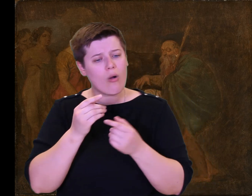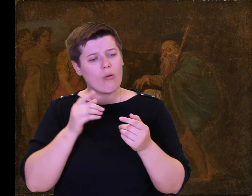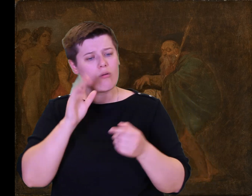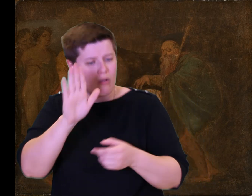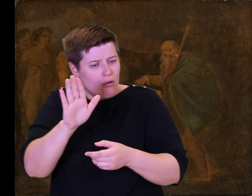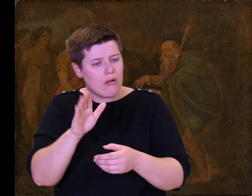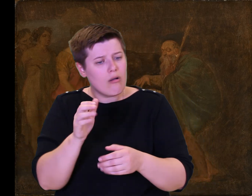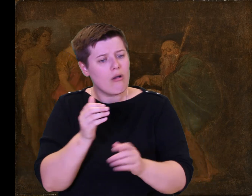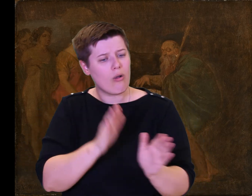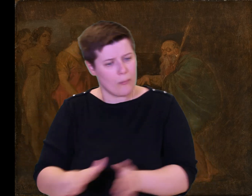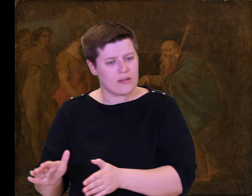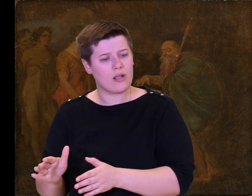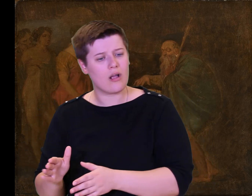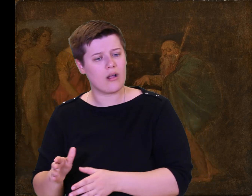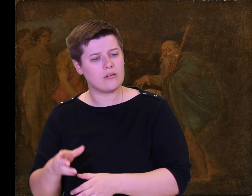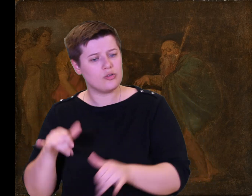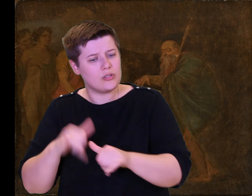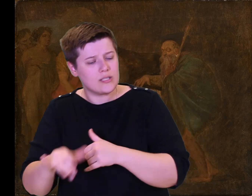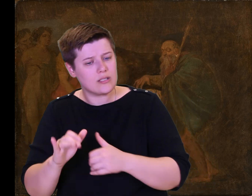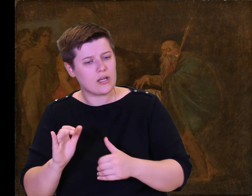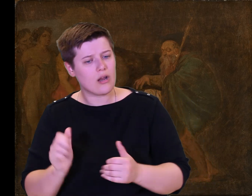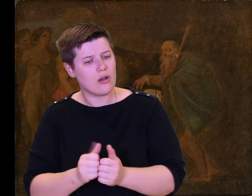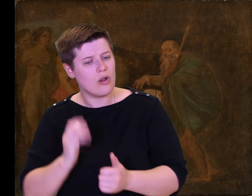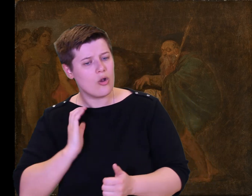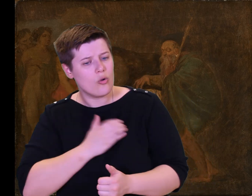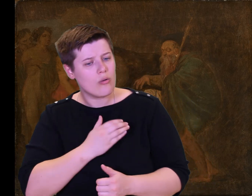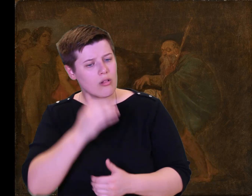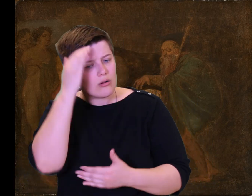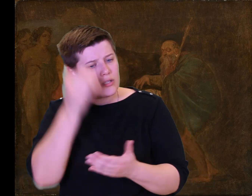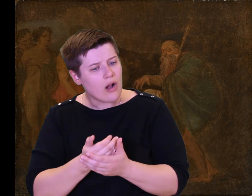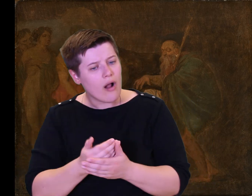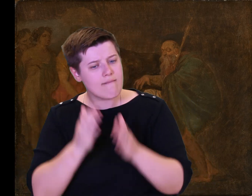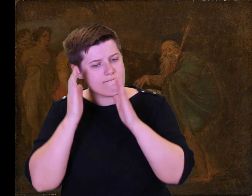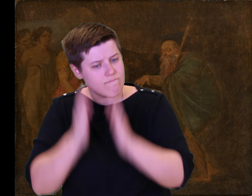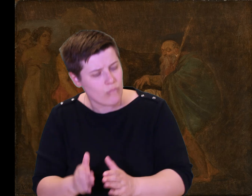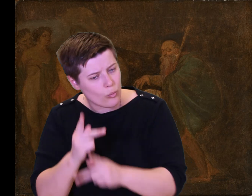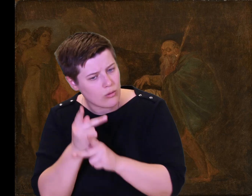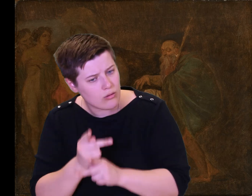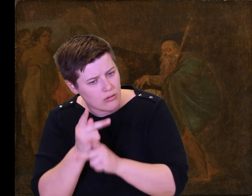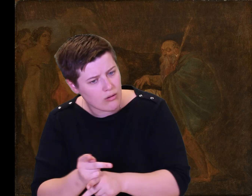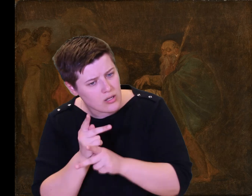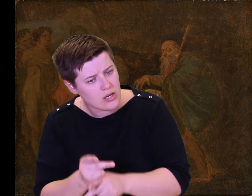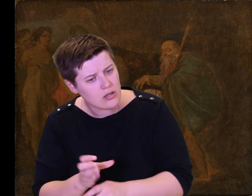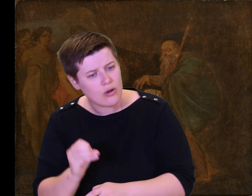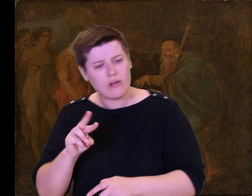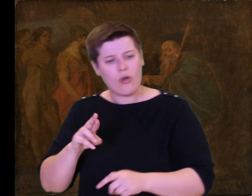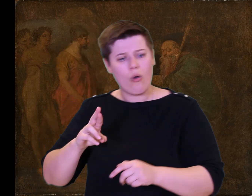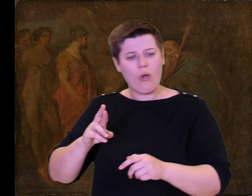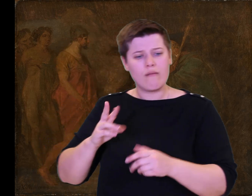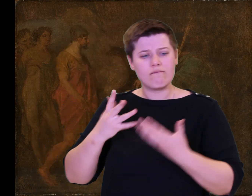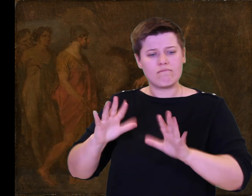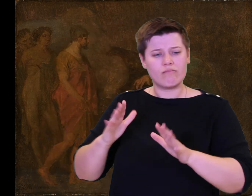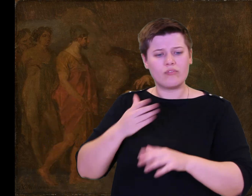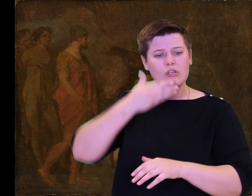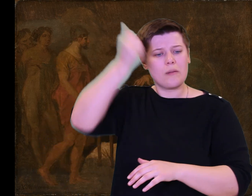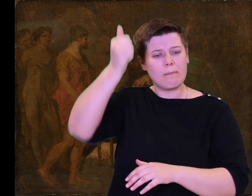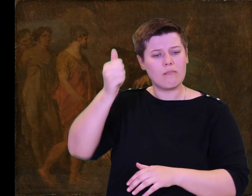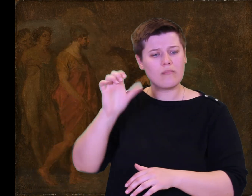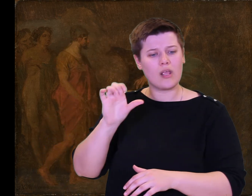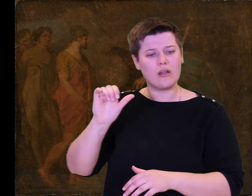mighty Agamemnon to Troy, the land of horses, to make war upon the people there. But